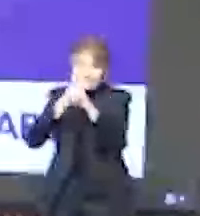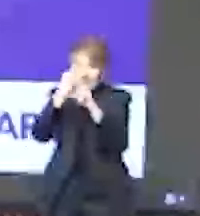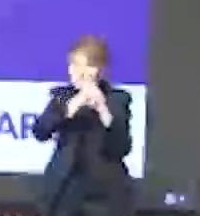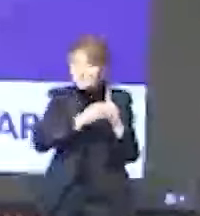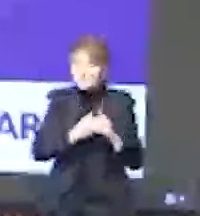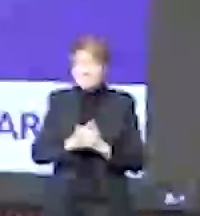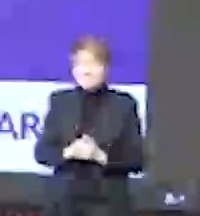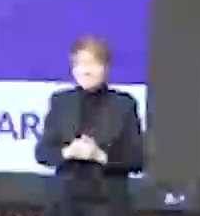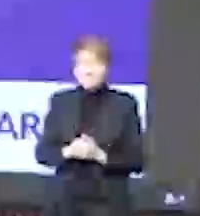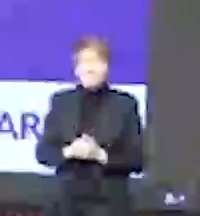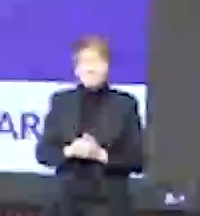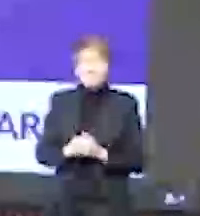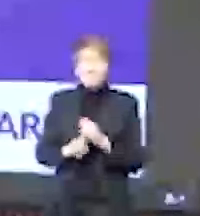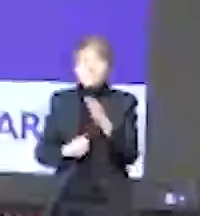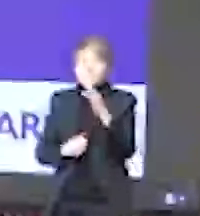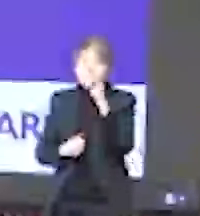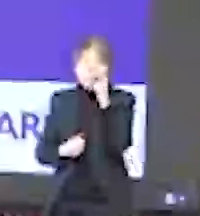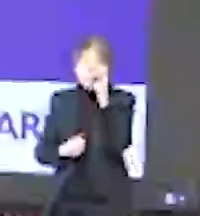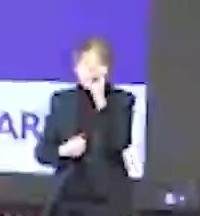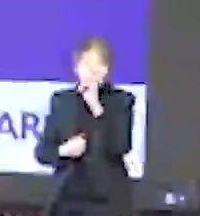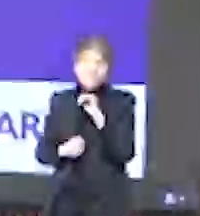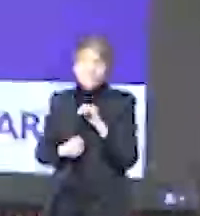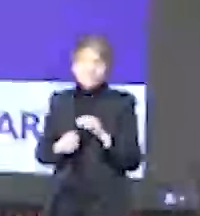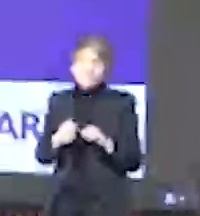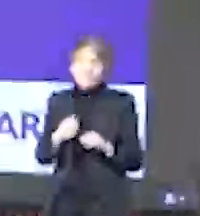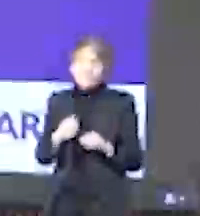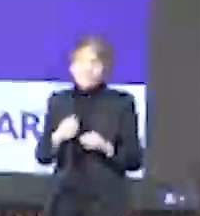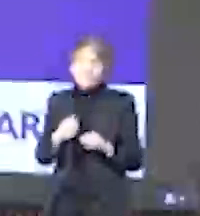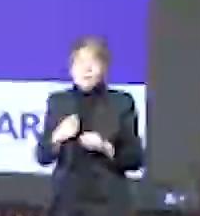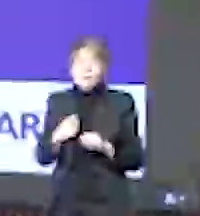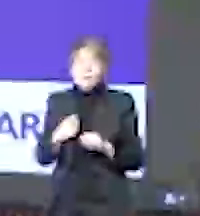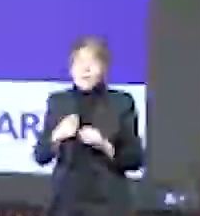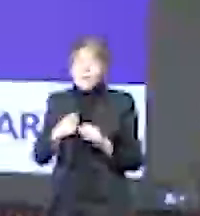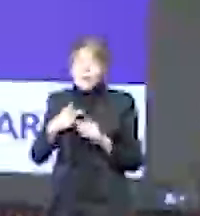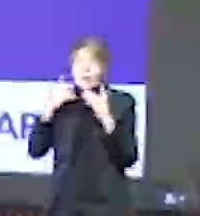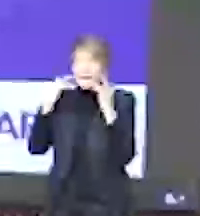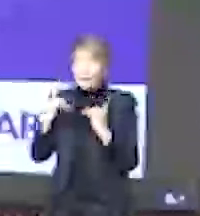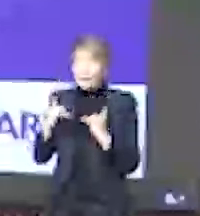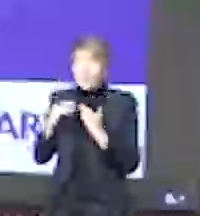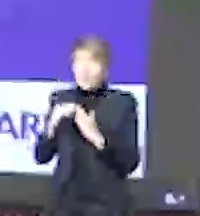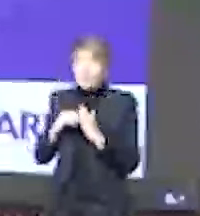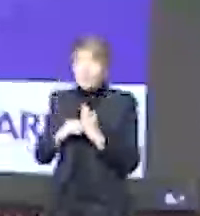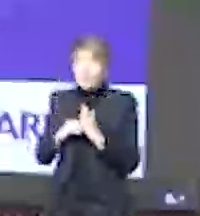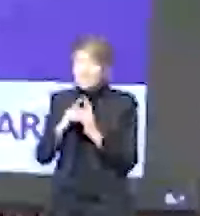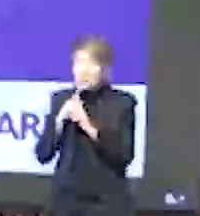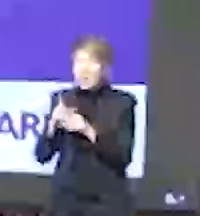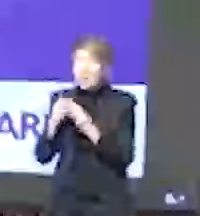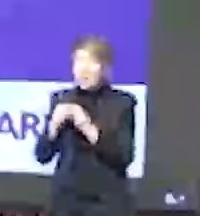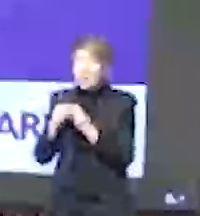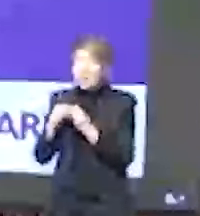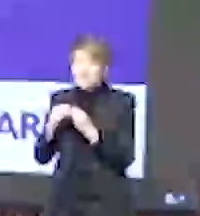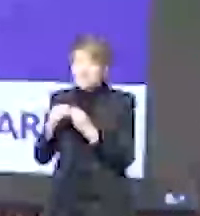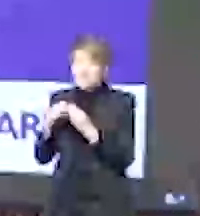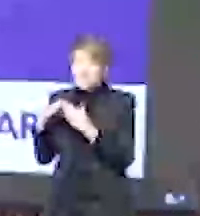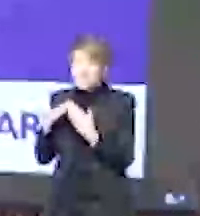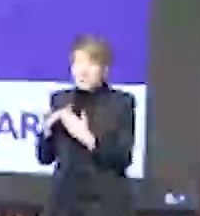please. Hi, I'm Naomi Bellingham. I'm a legal policy advisor with the Federation of Community Legal Centres. So